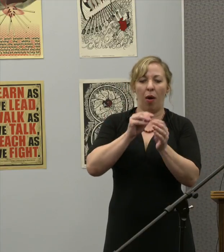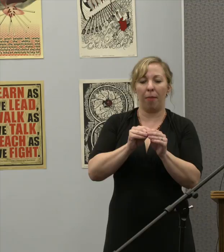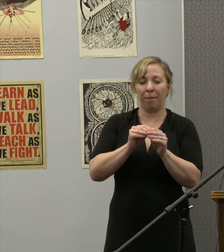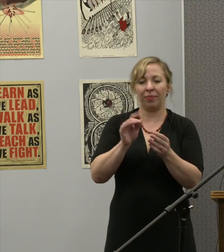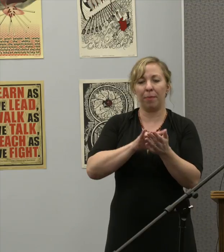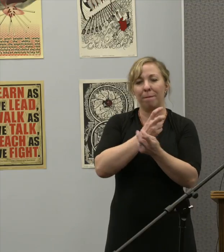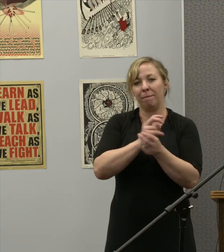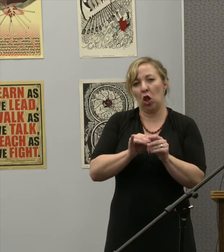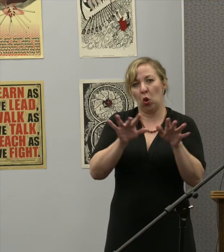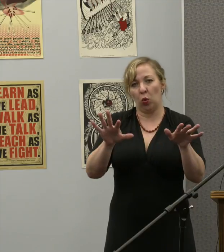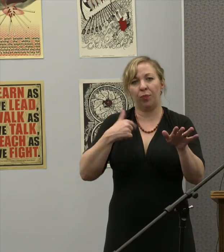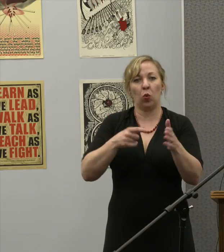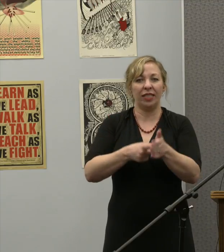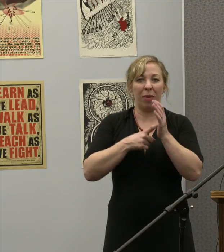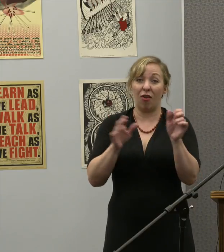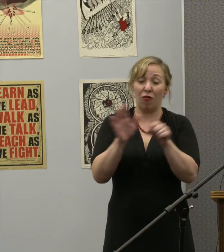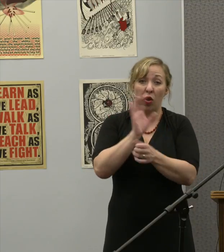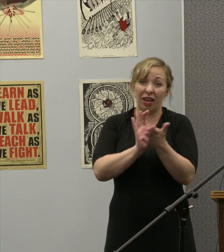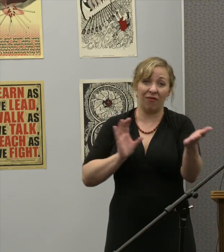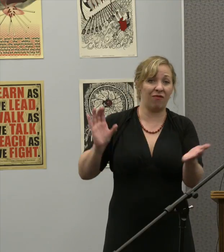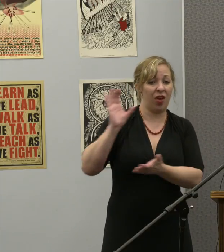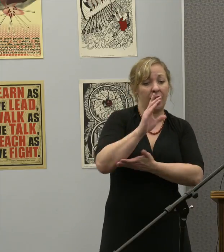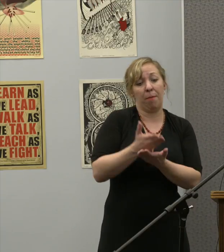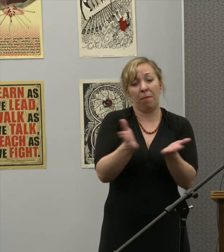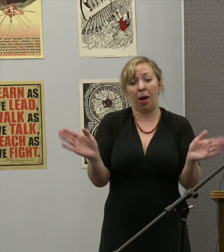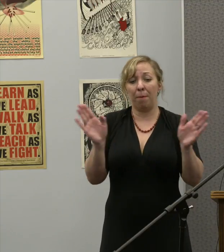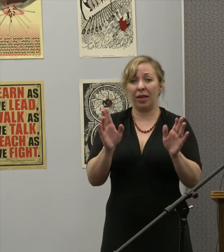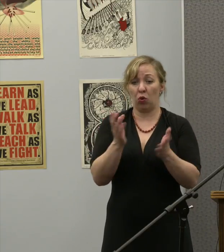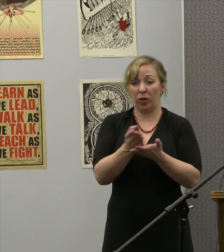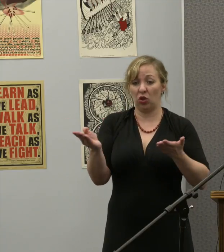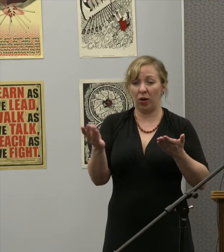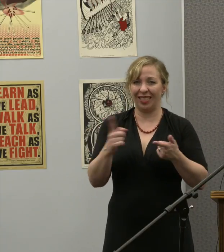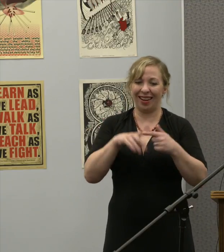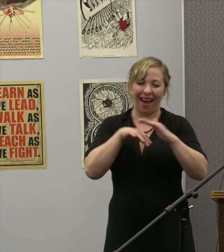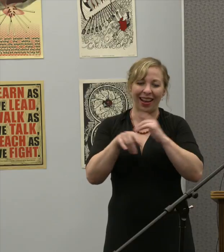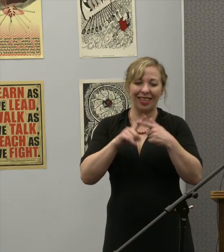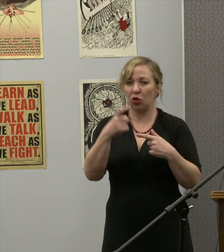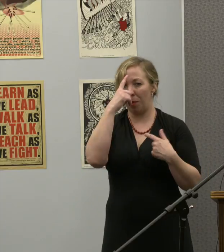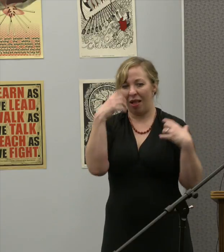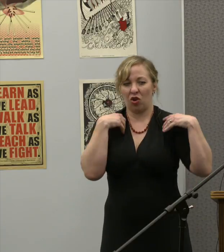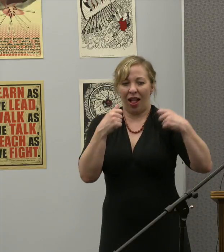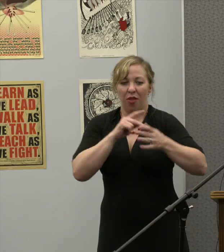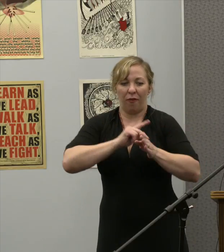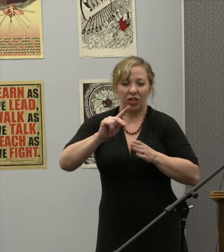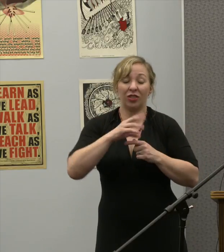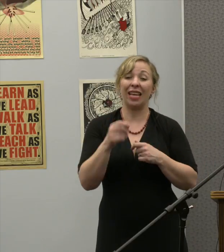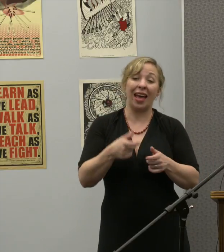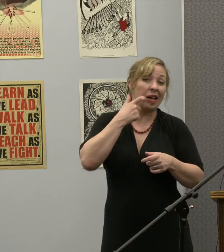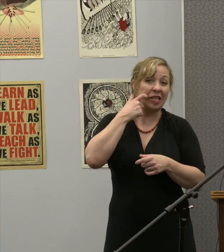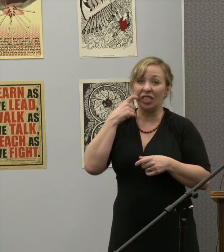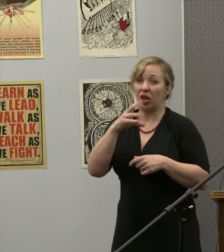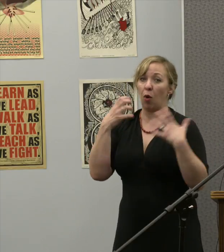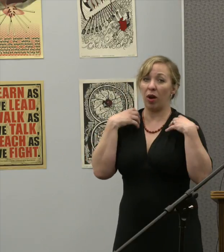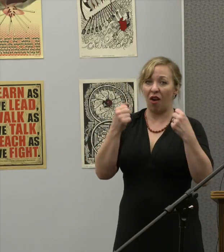demand fully funded public resources and access to mental health professionals and addiction and recovery